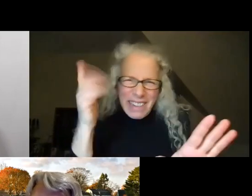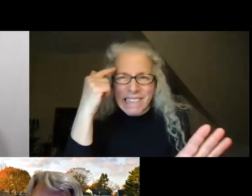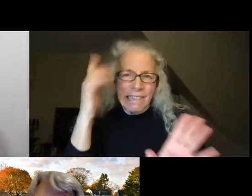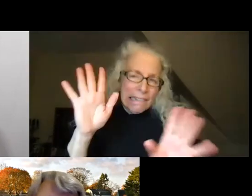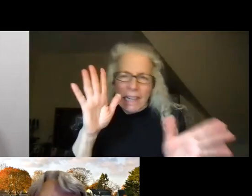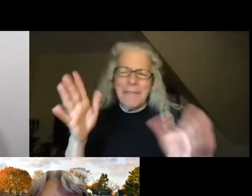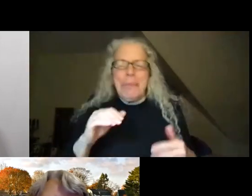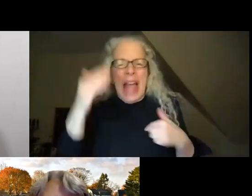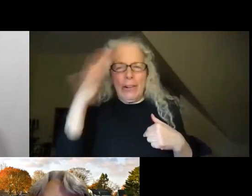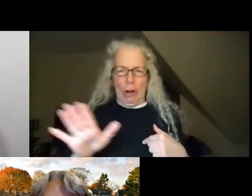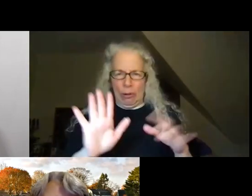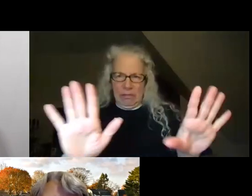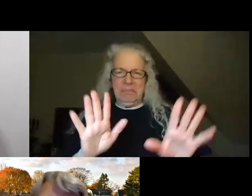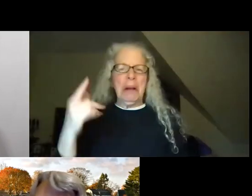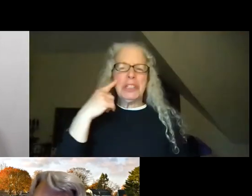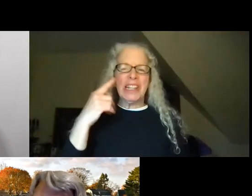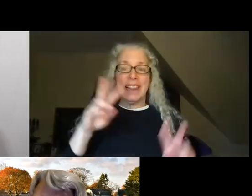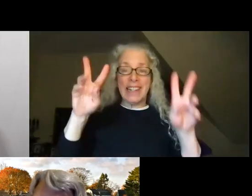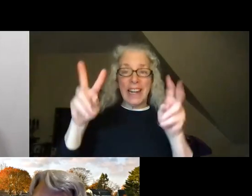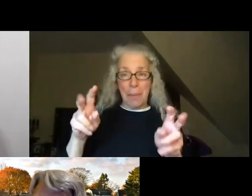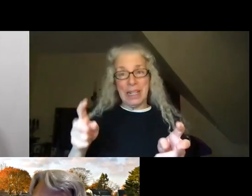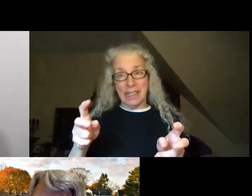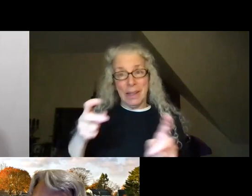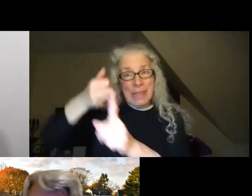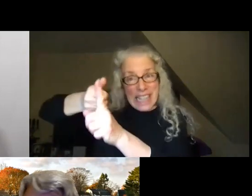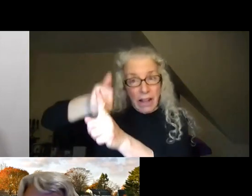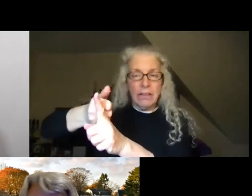I don't know. I just think the topics are also important.